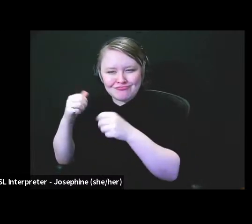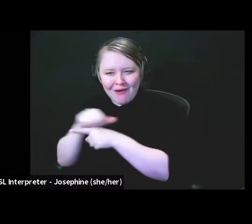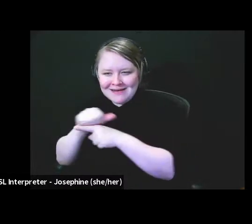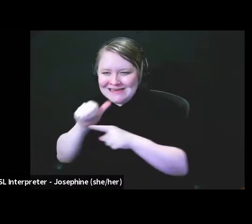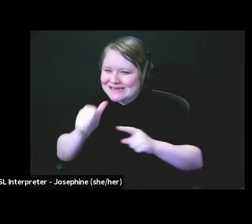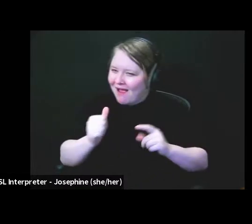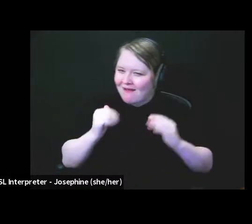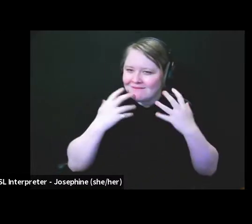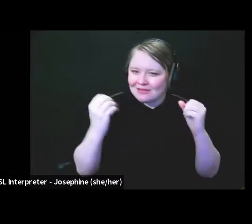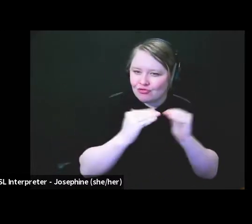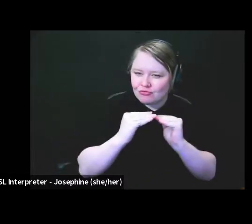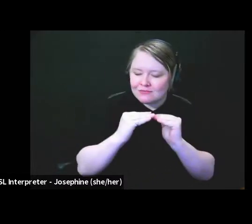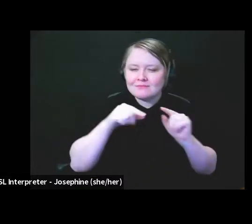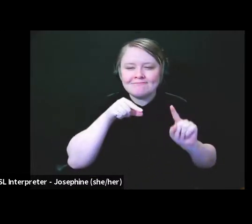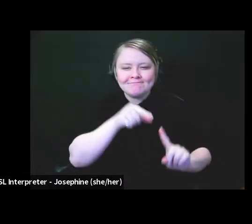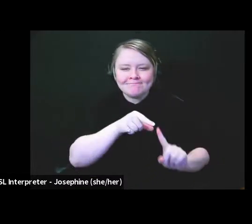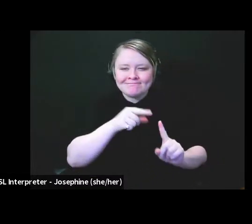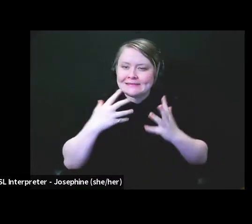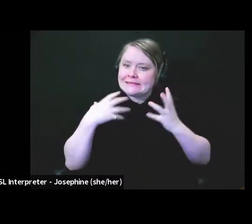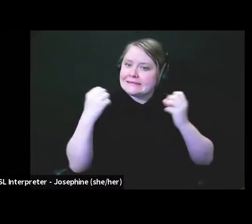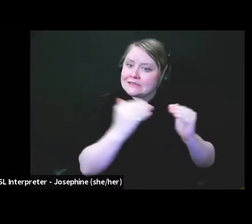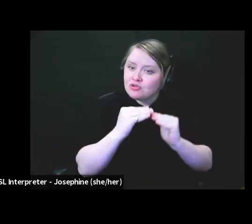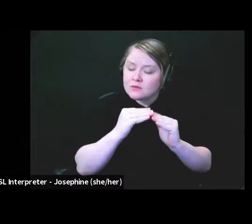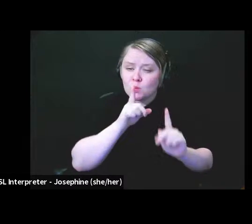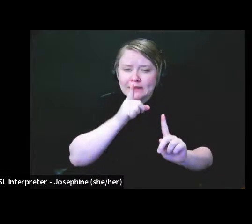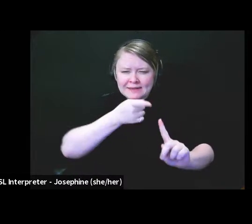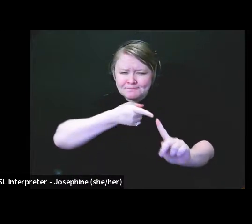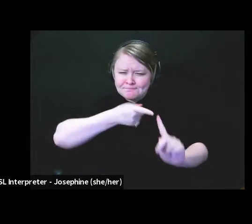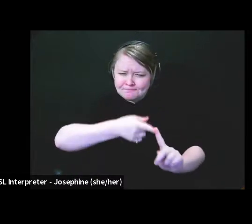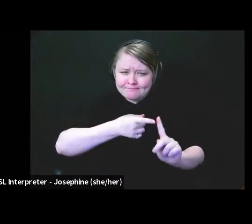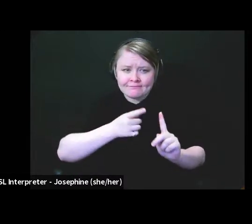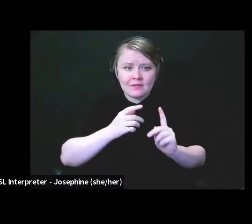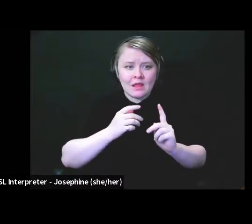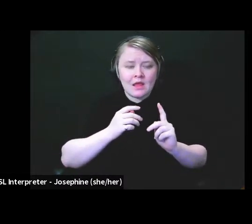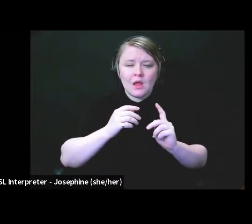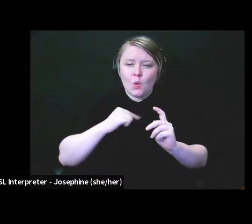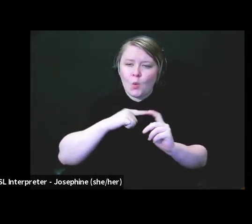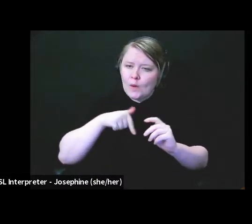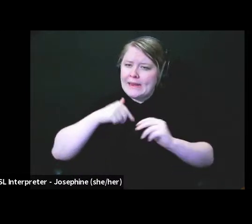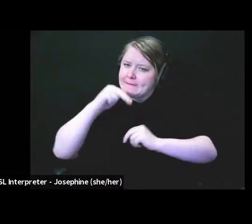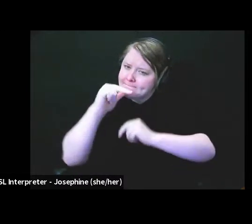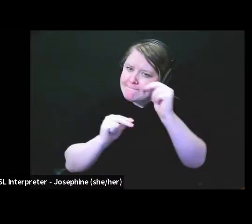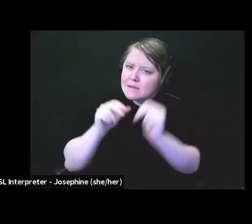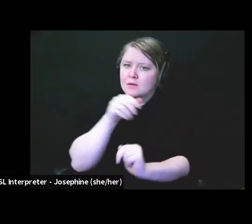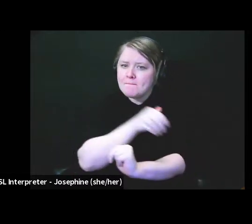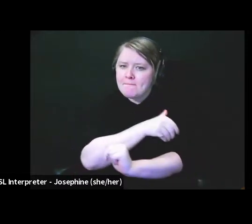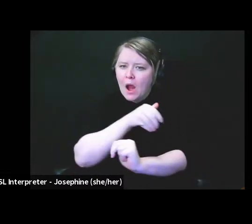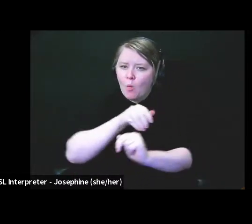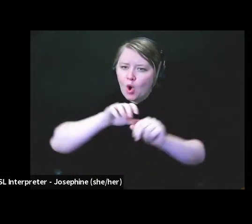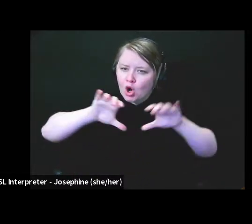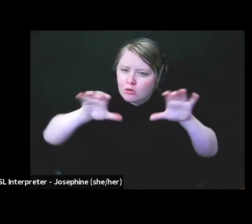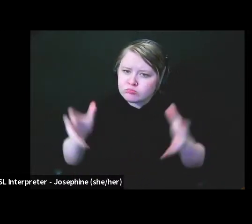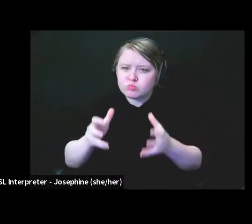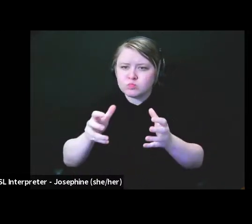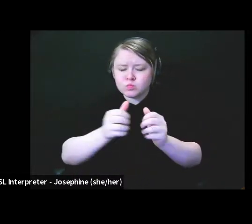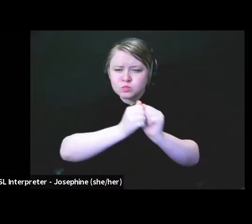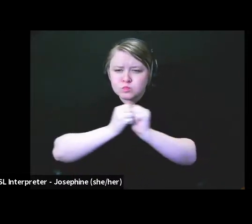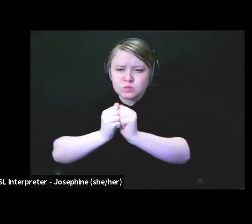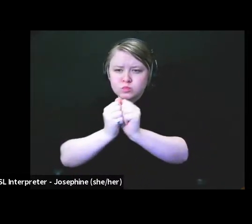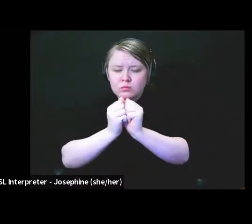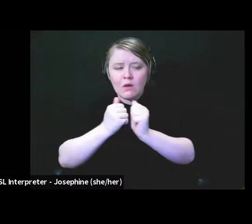us, healing justice is about how we are building power together and how we are looking at the